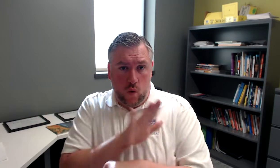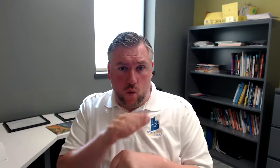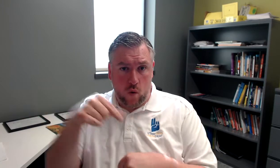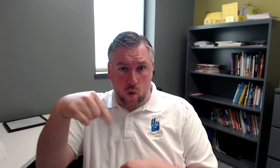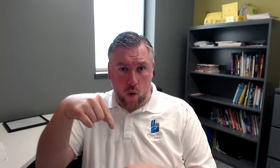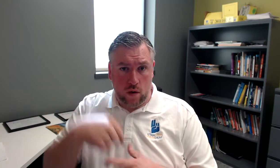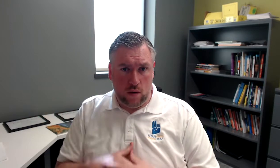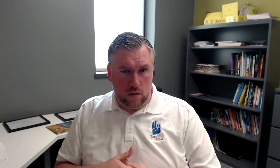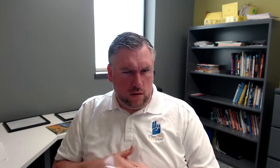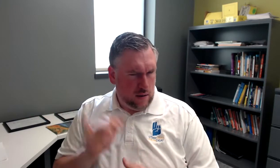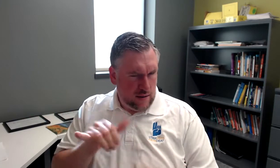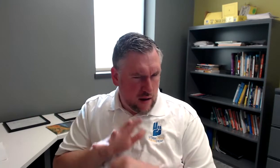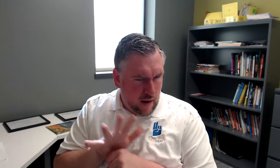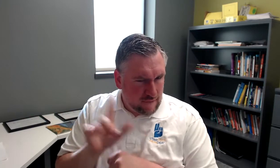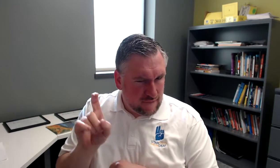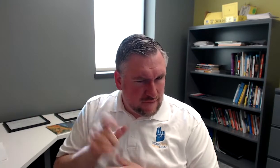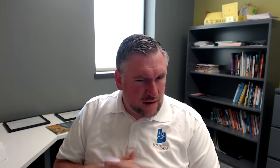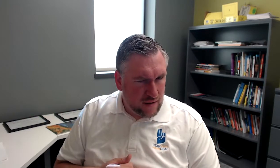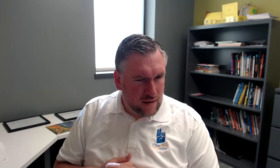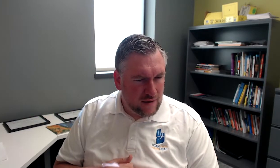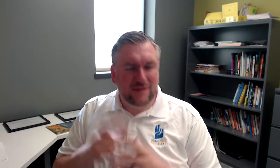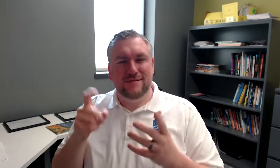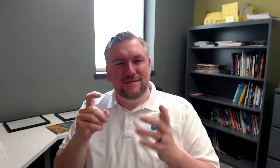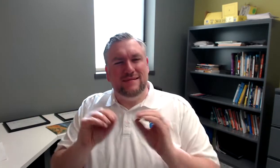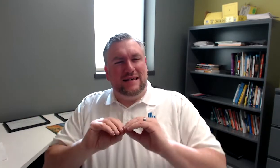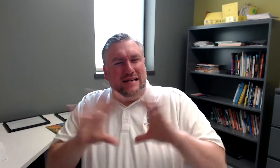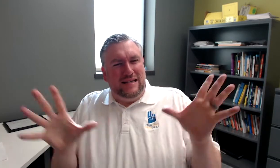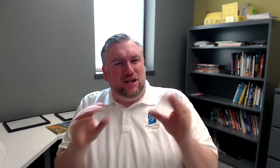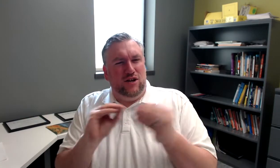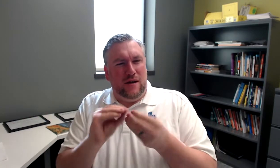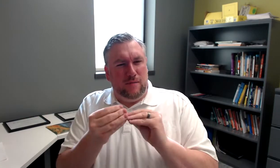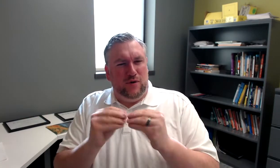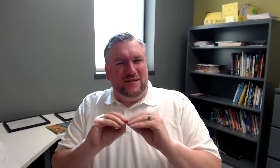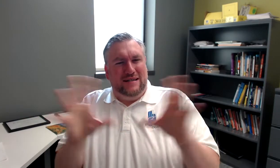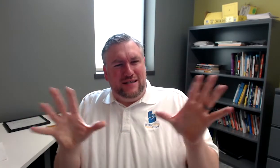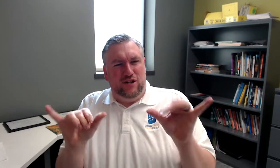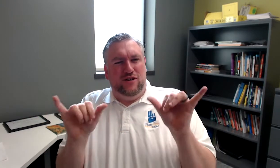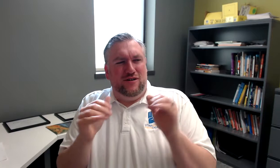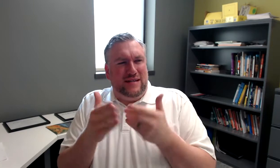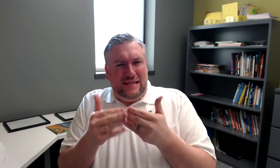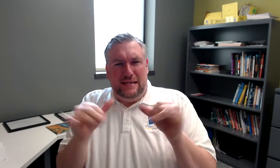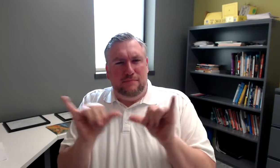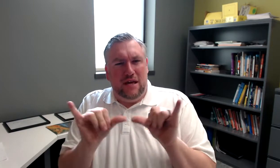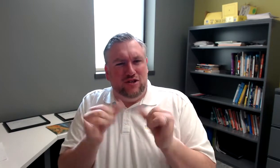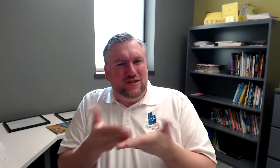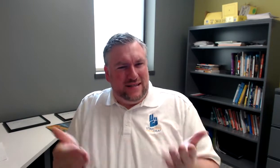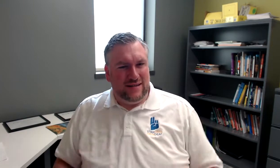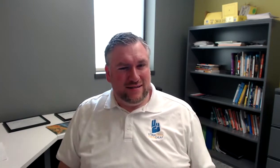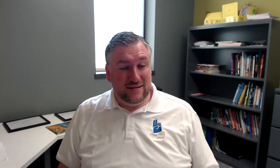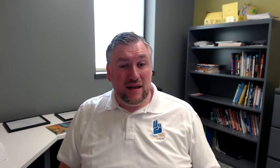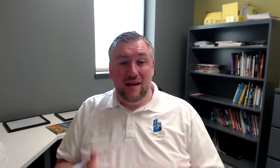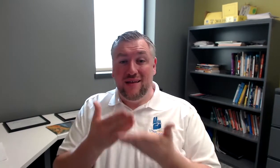Is that 5 sentences the entire quarter? Is that enough measurement? We need to have clear numbers, clear and easy things to